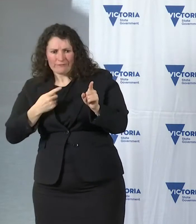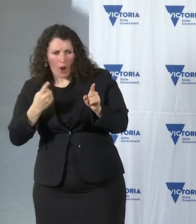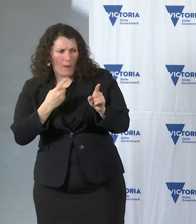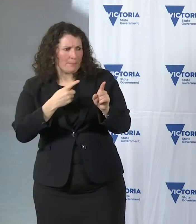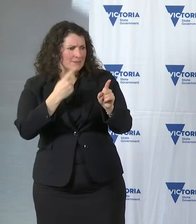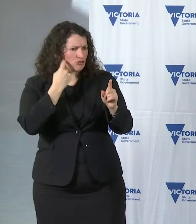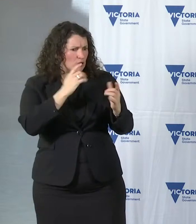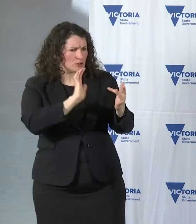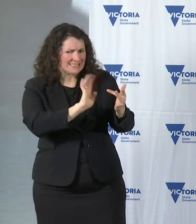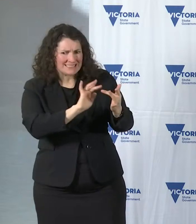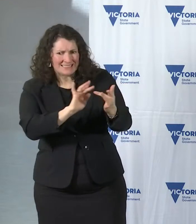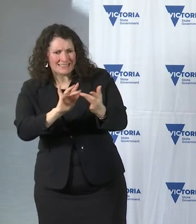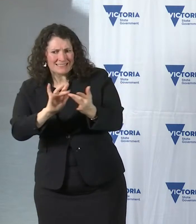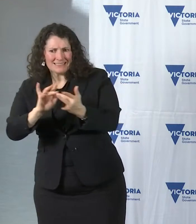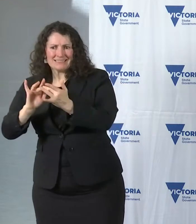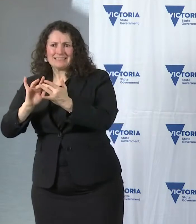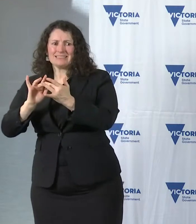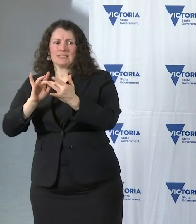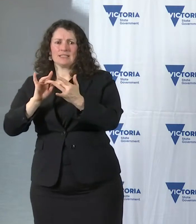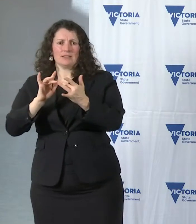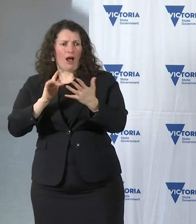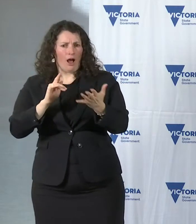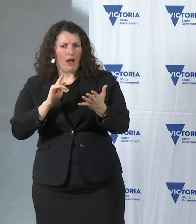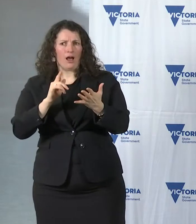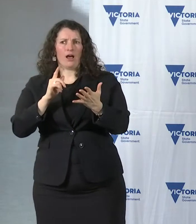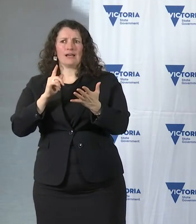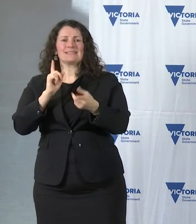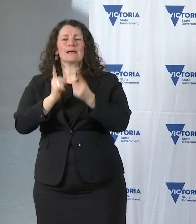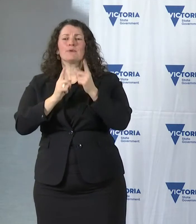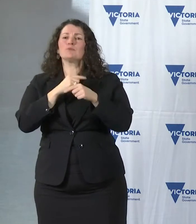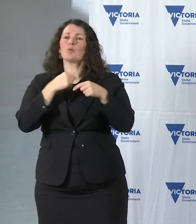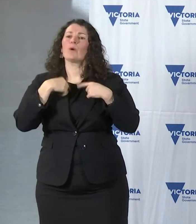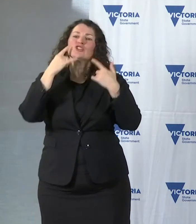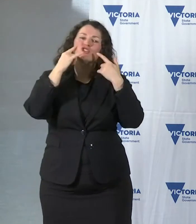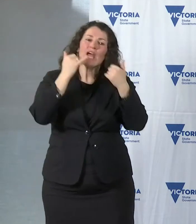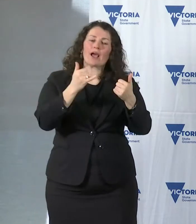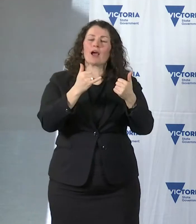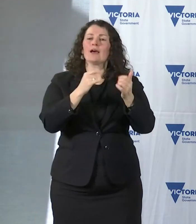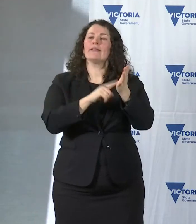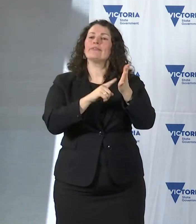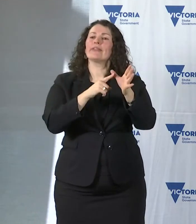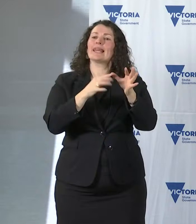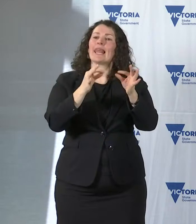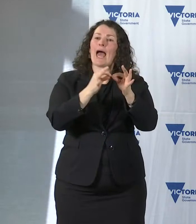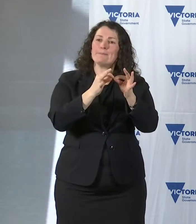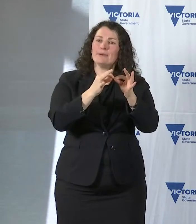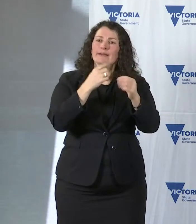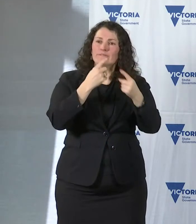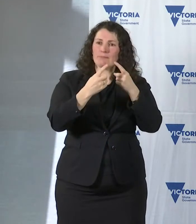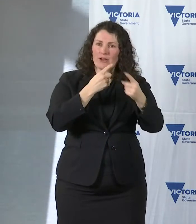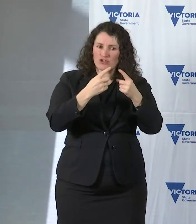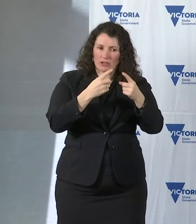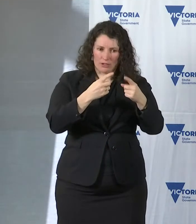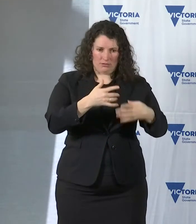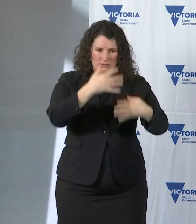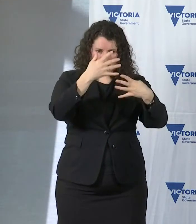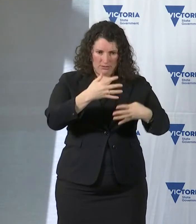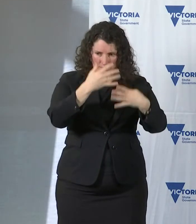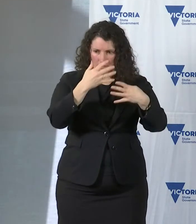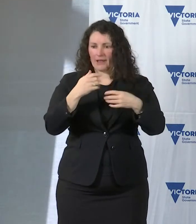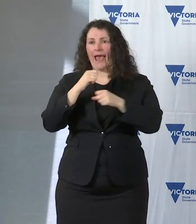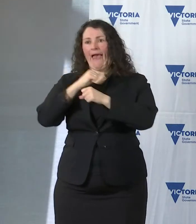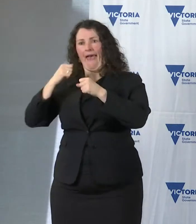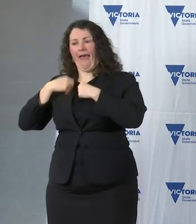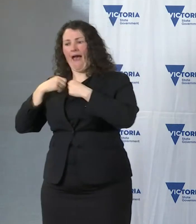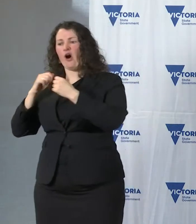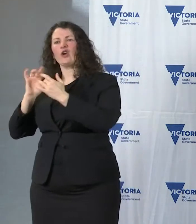test data. Sometimes, for instance, what's been put in by the pathology lab may not exactly match the records we have, and we